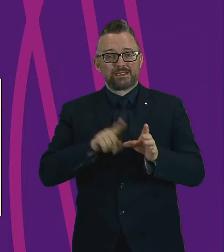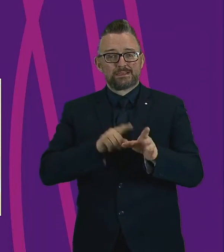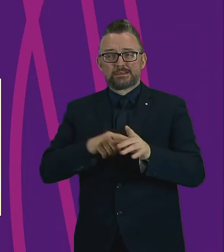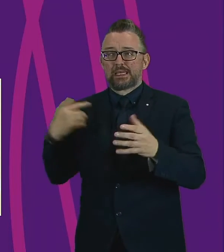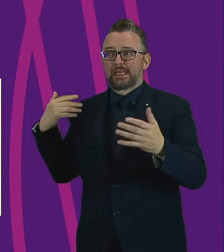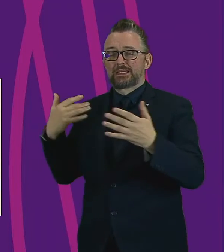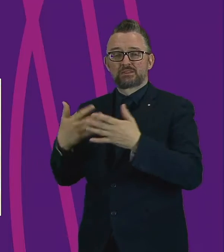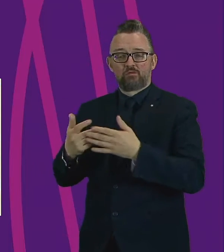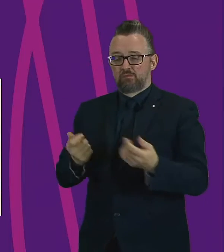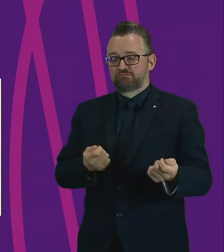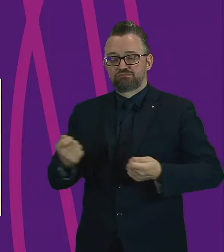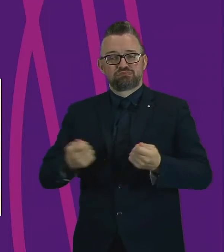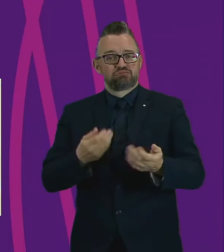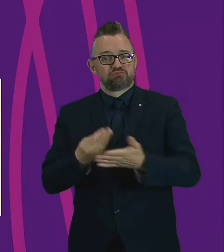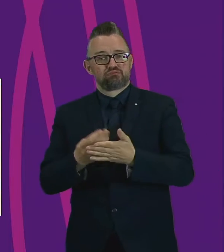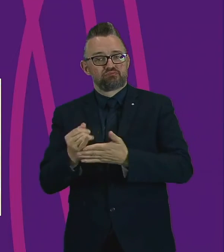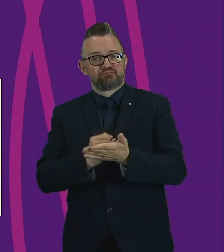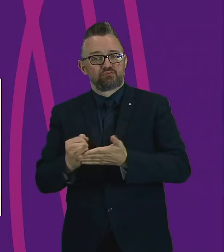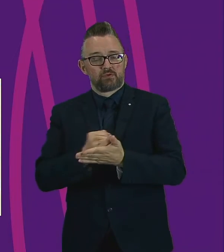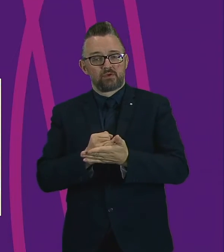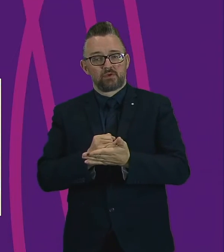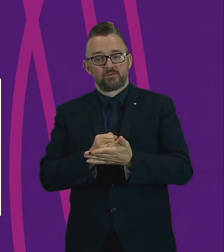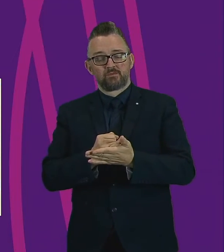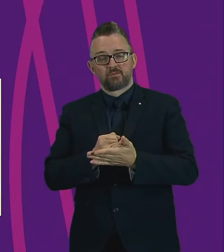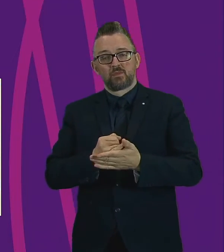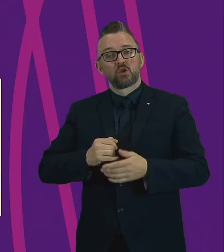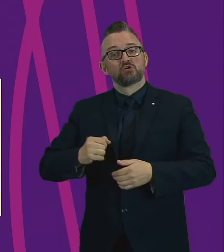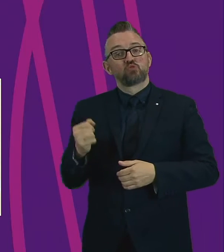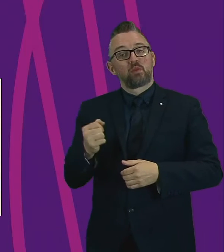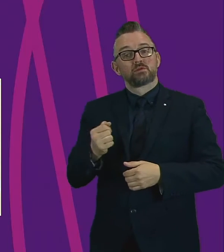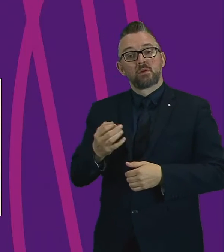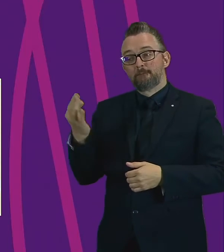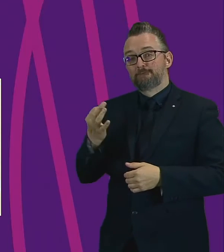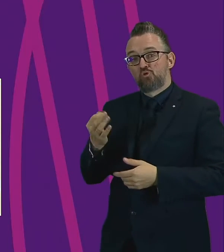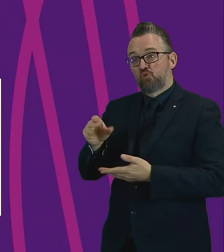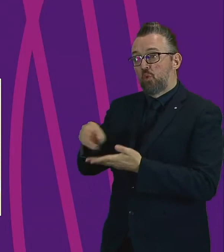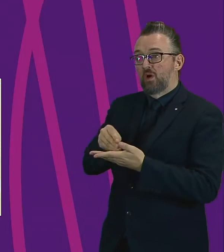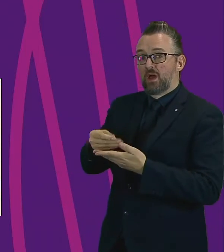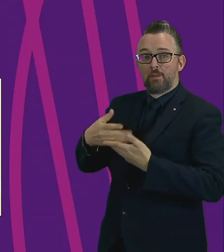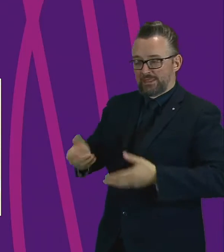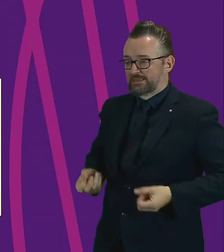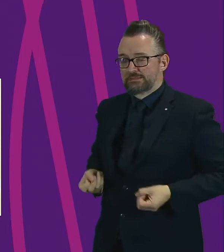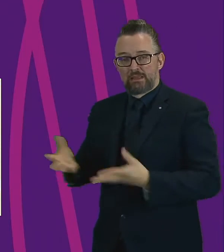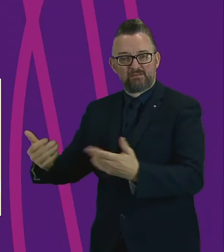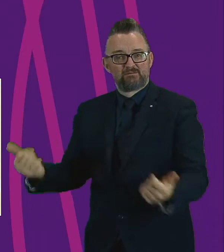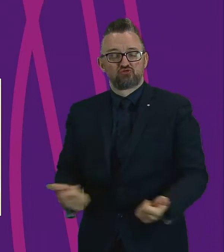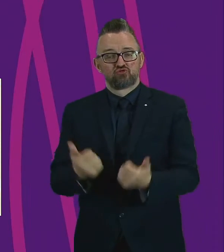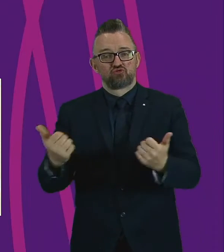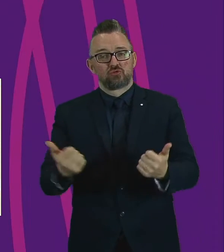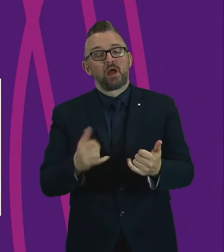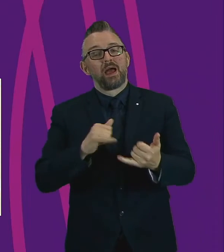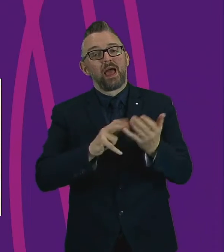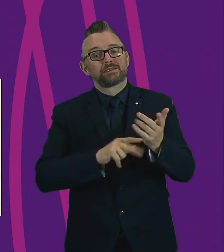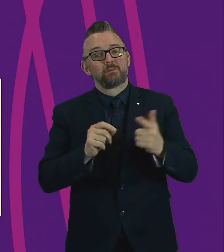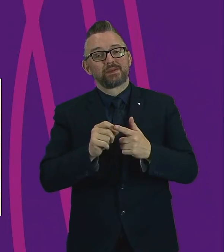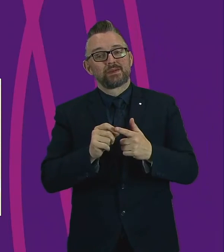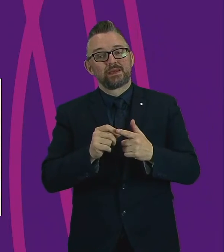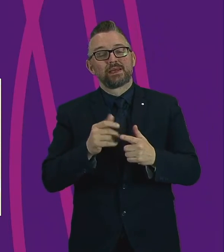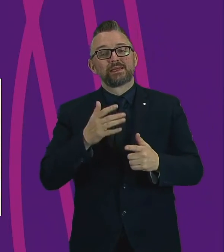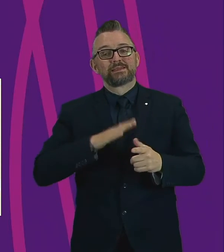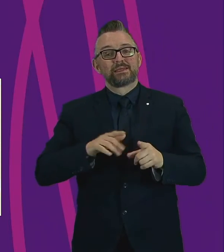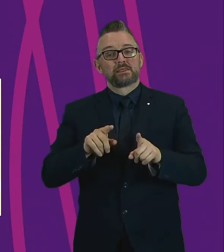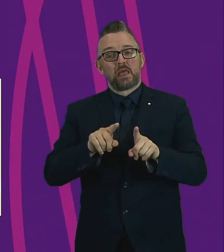economic mismanagement. Over half Scotland's borrowing capacity has already been spent, and the SNP had to put Scotland in